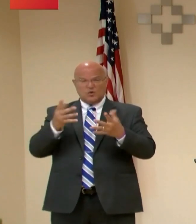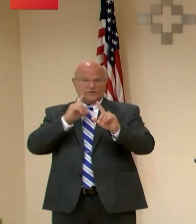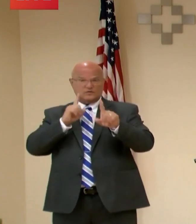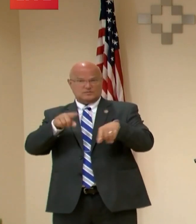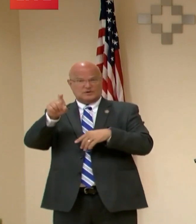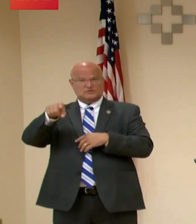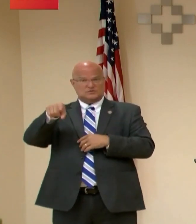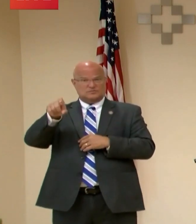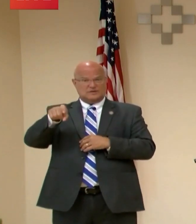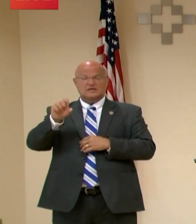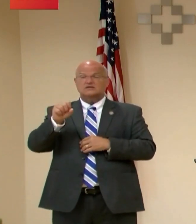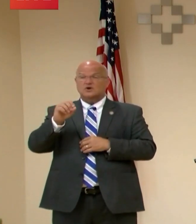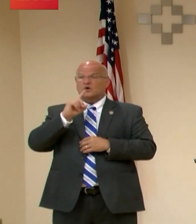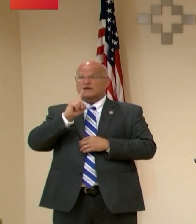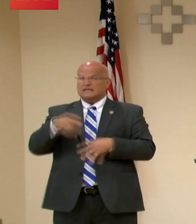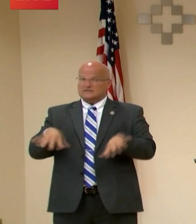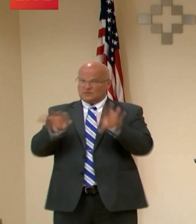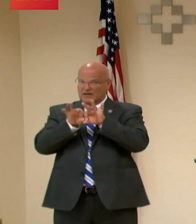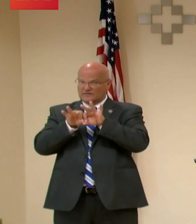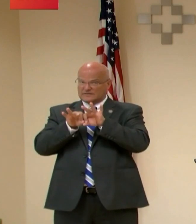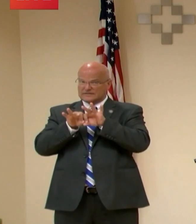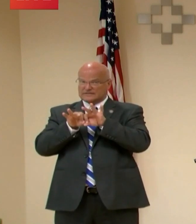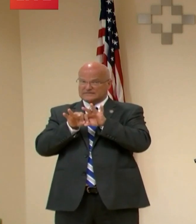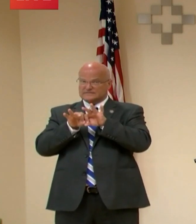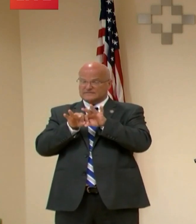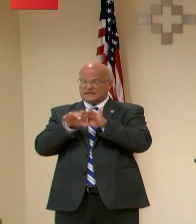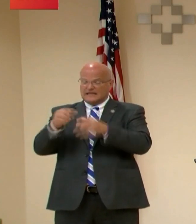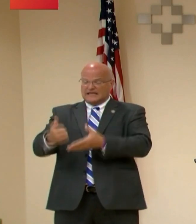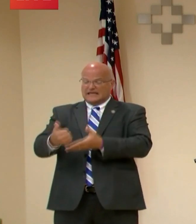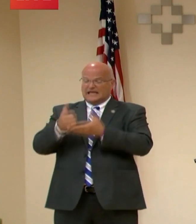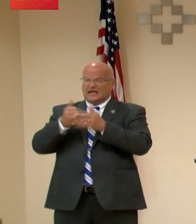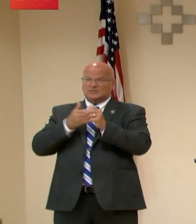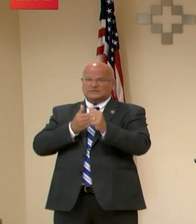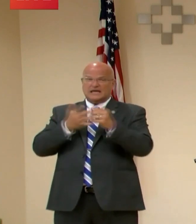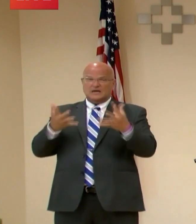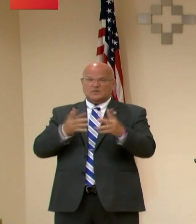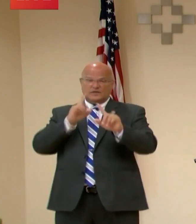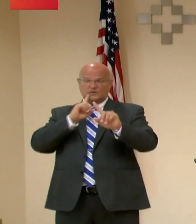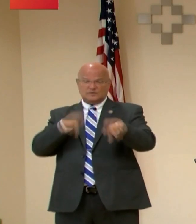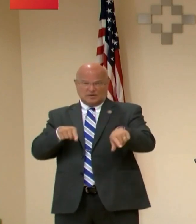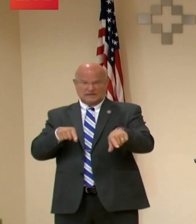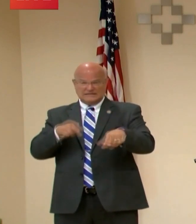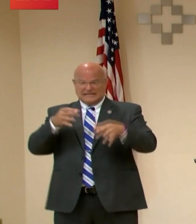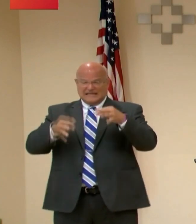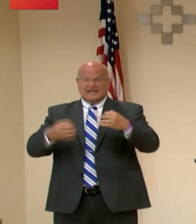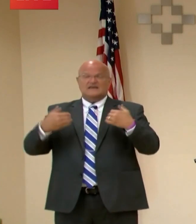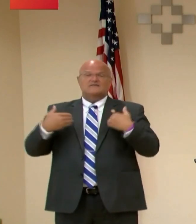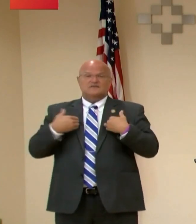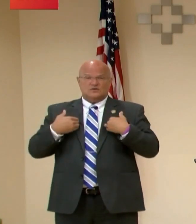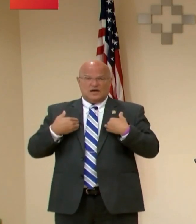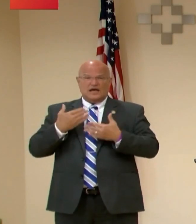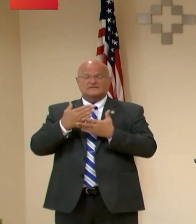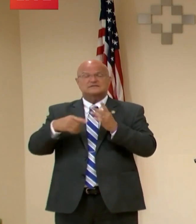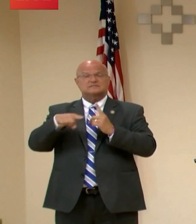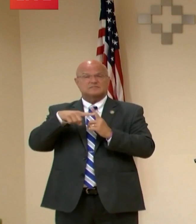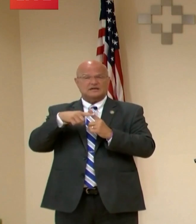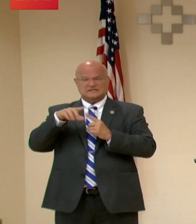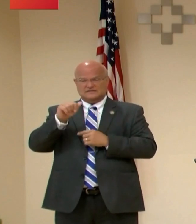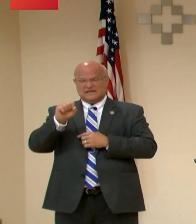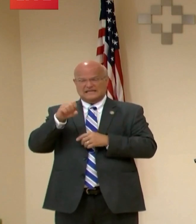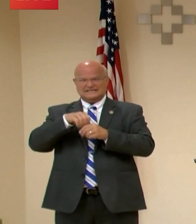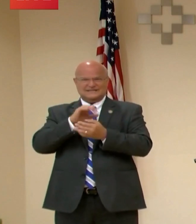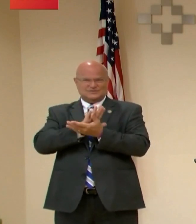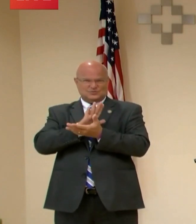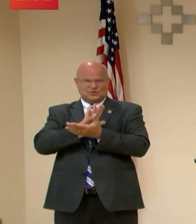response should be. So it is relevant. It helps guide what the response is if you have some positive cases